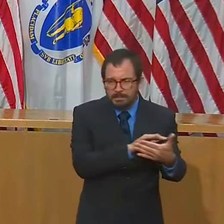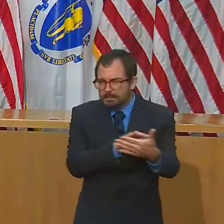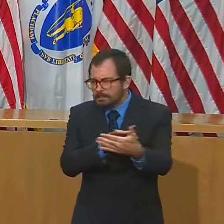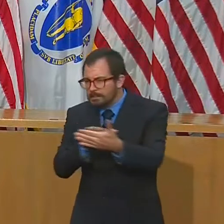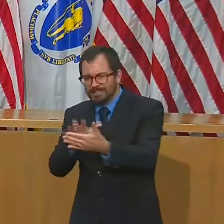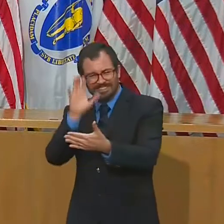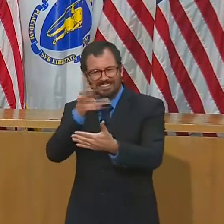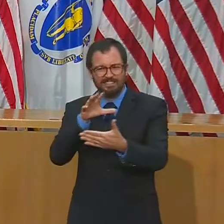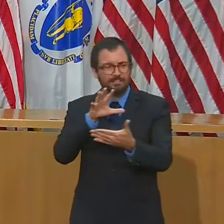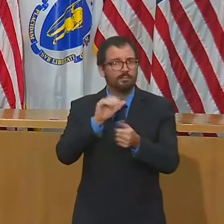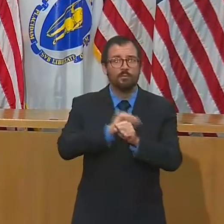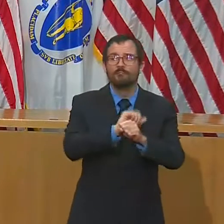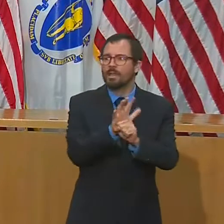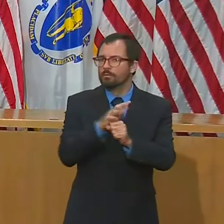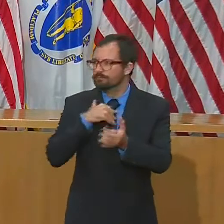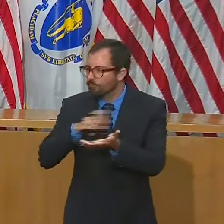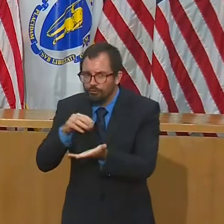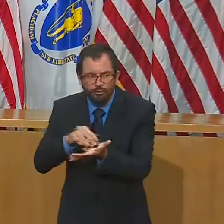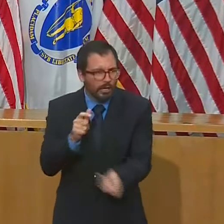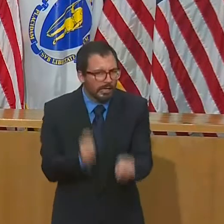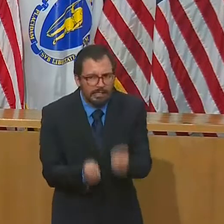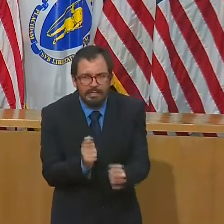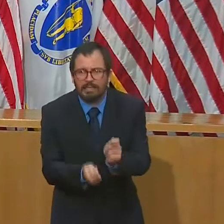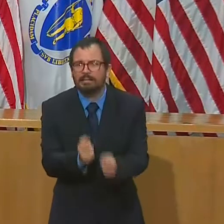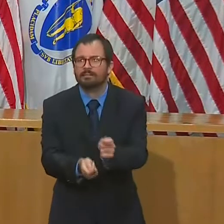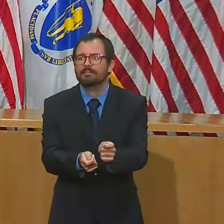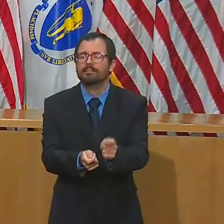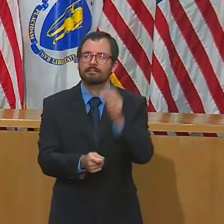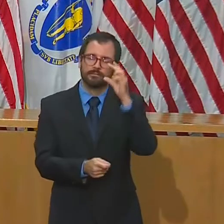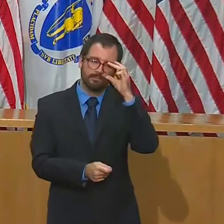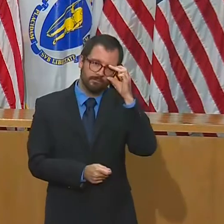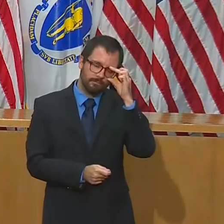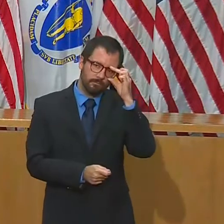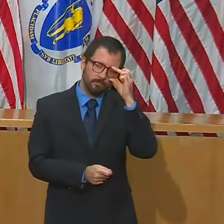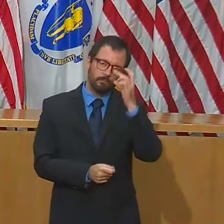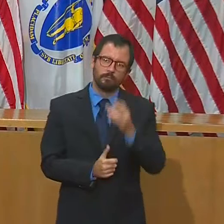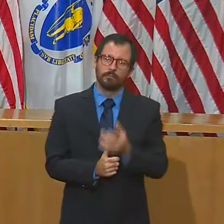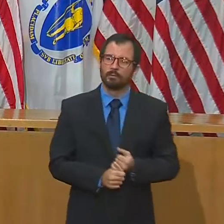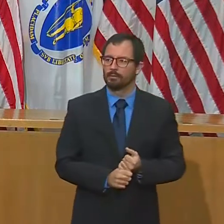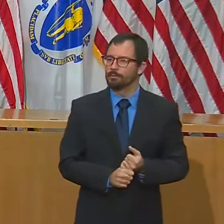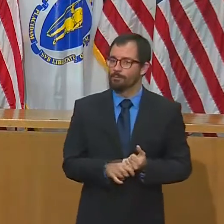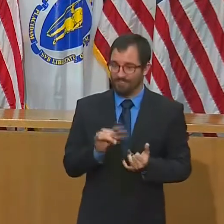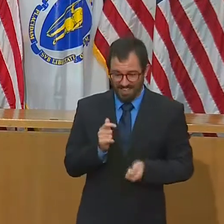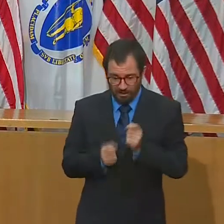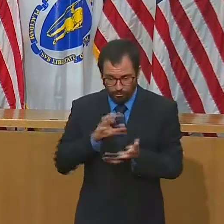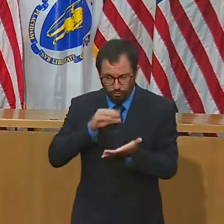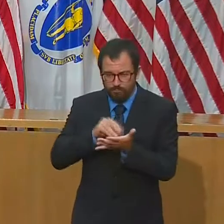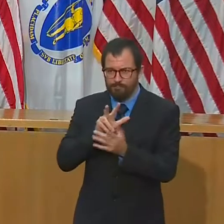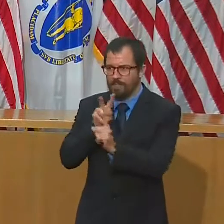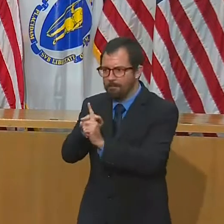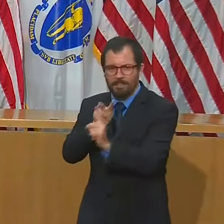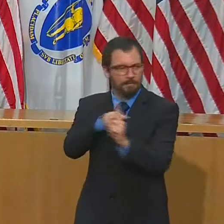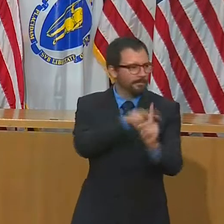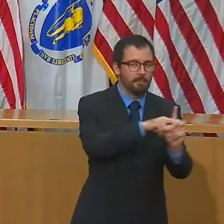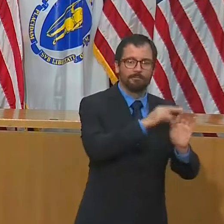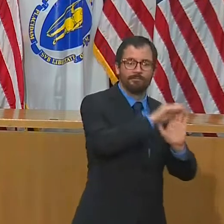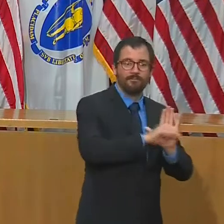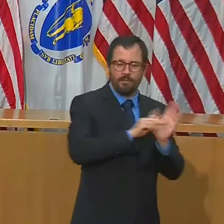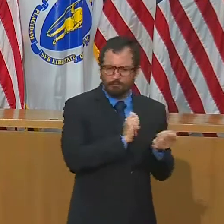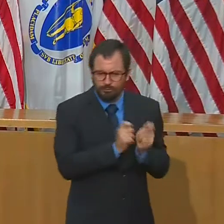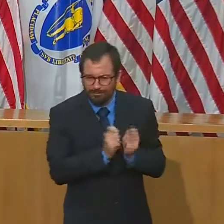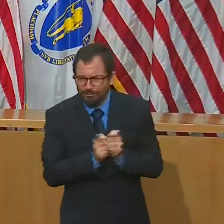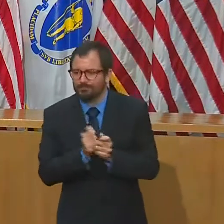learning environment that adapts to the challenges that come with COVID-19. And just last week, we released a map that